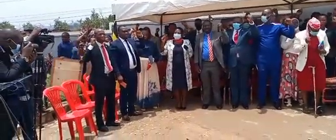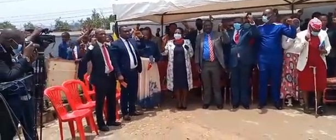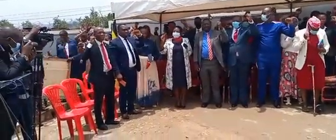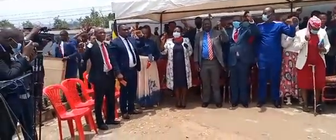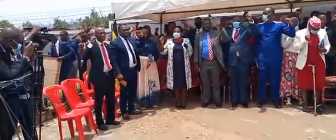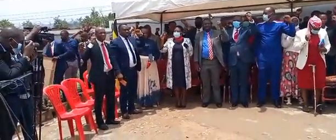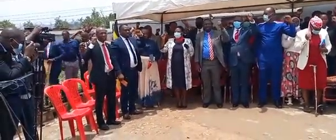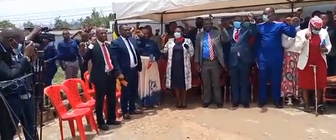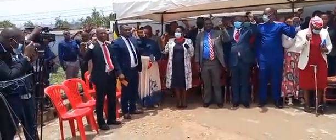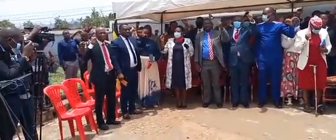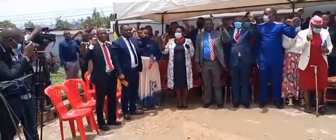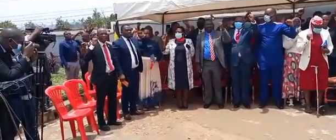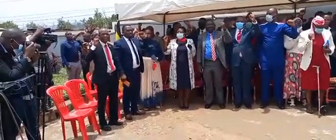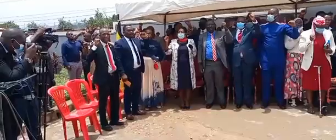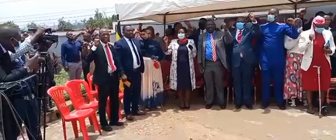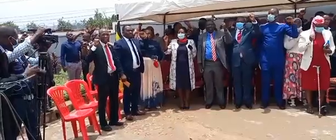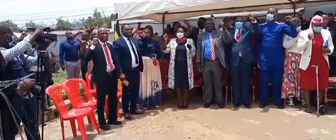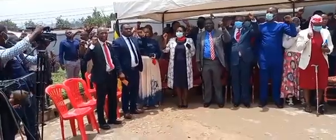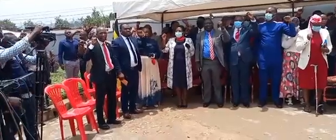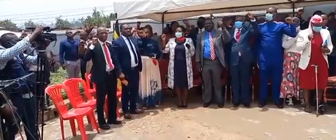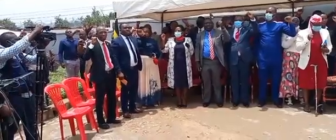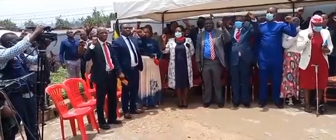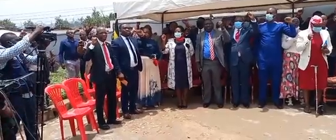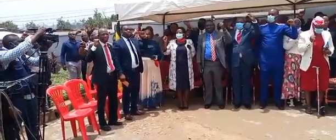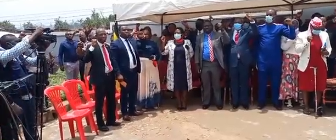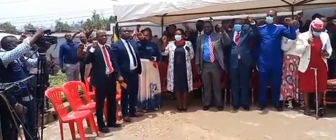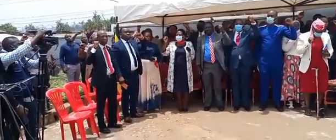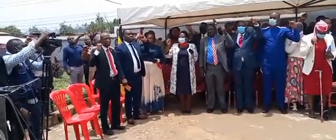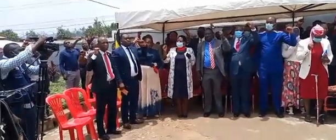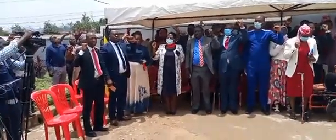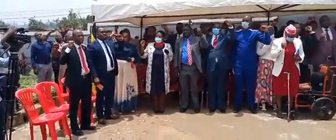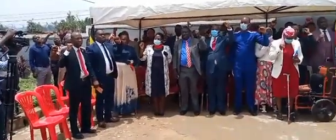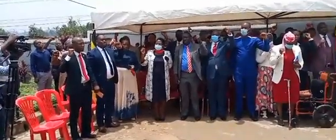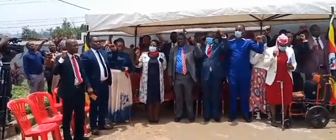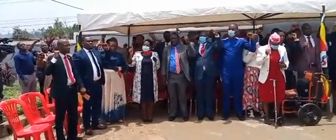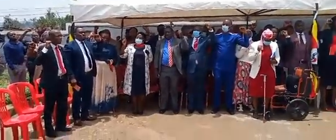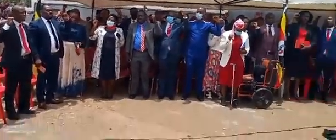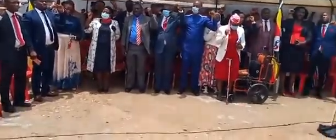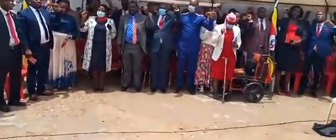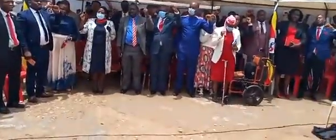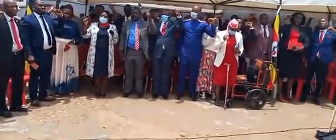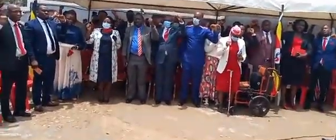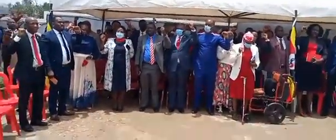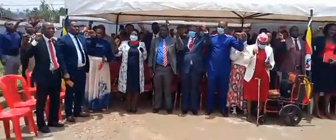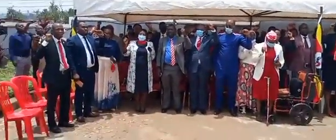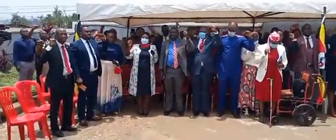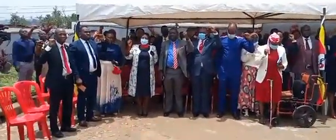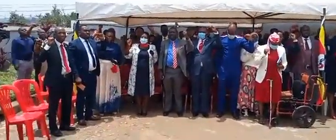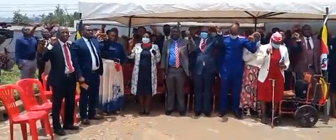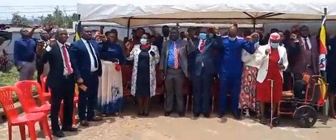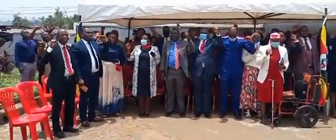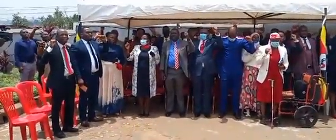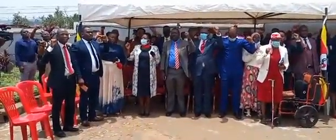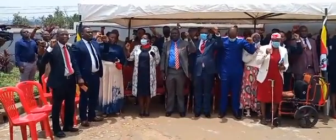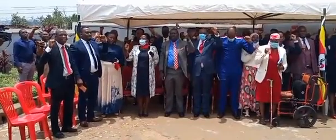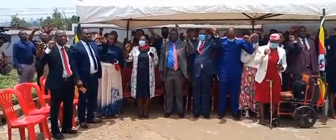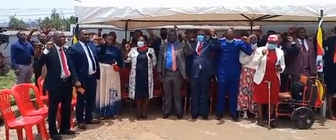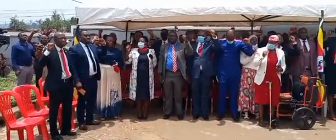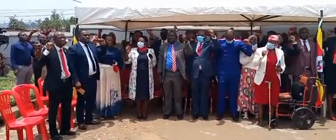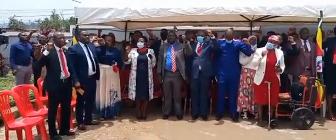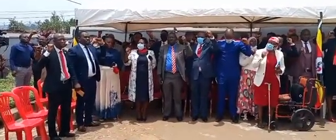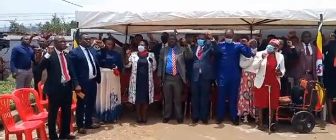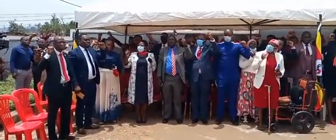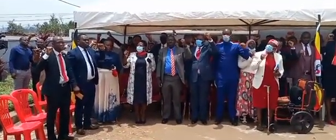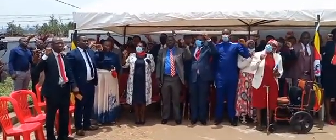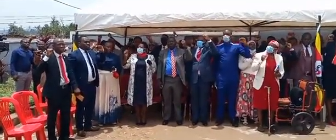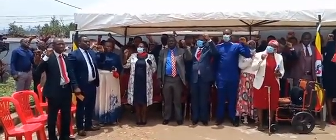Balengule, Tulian Balengule, Oh, Lutalo, Galuete, Tulian